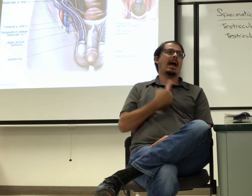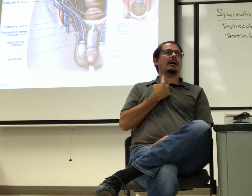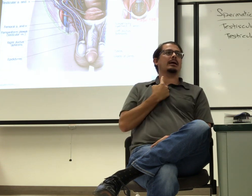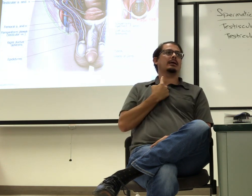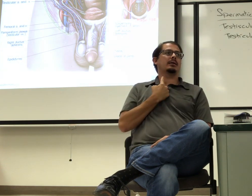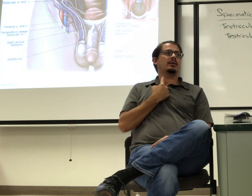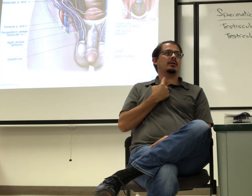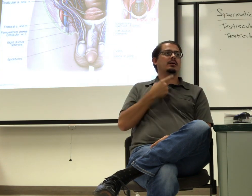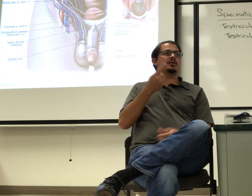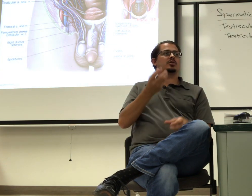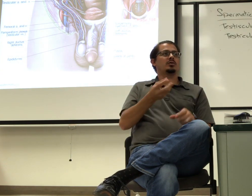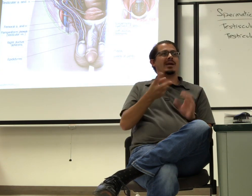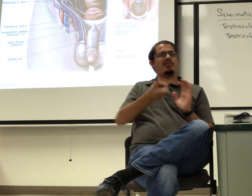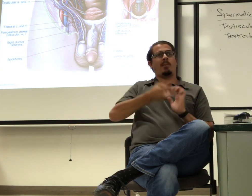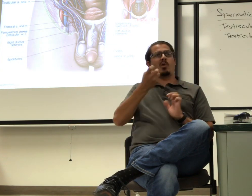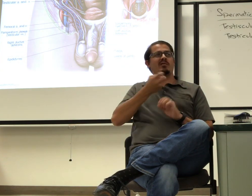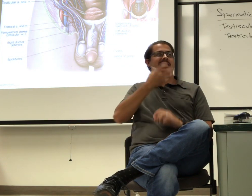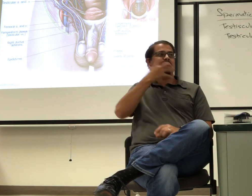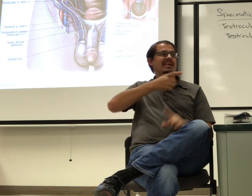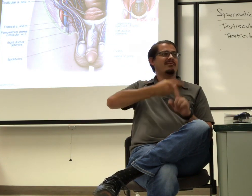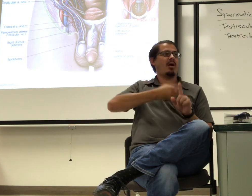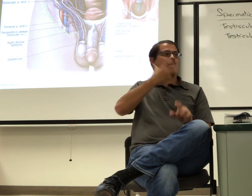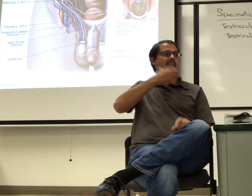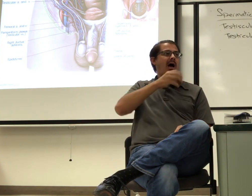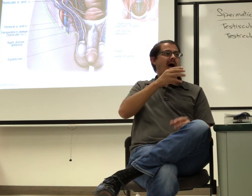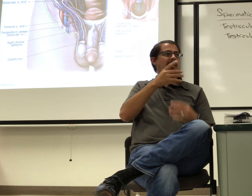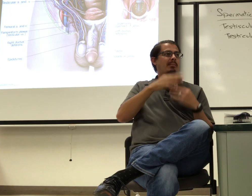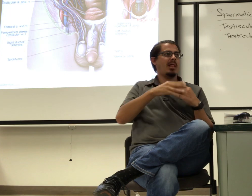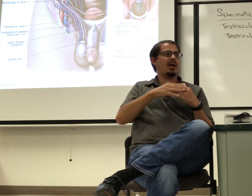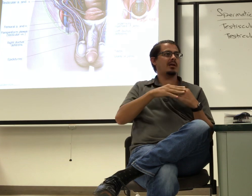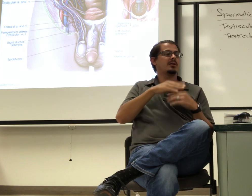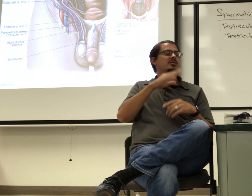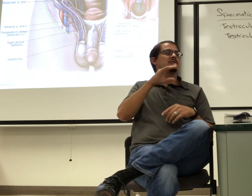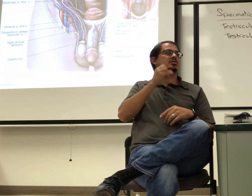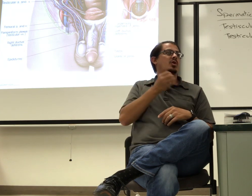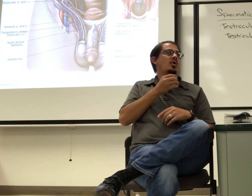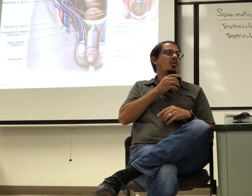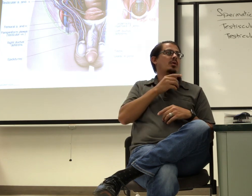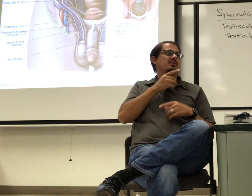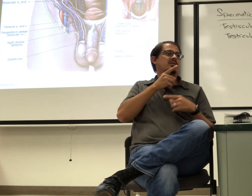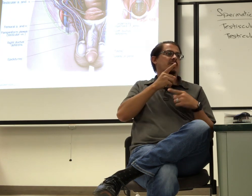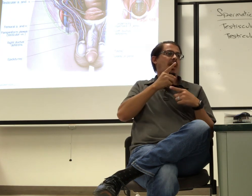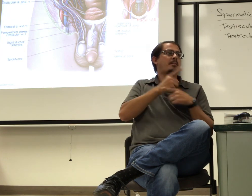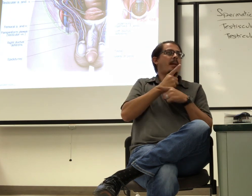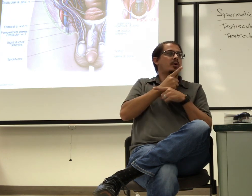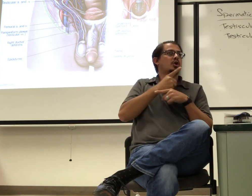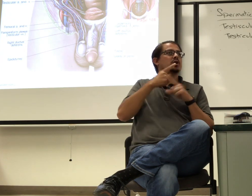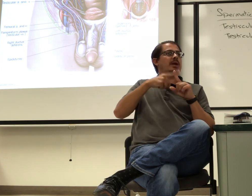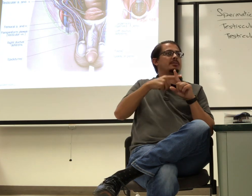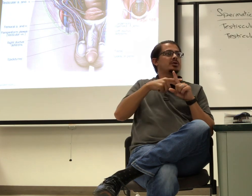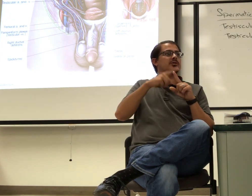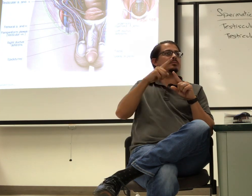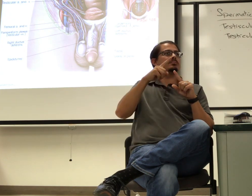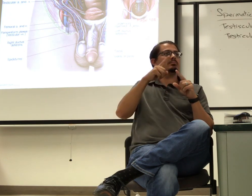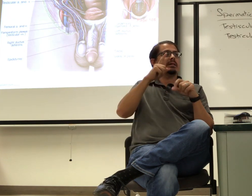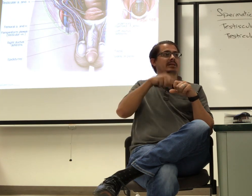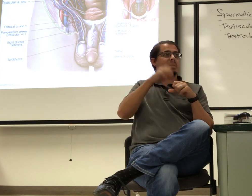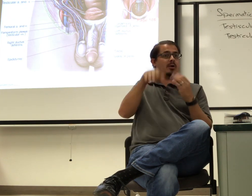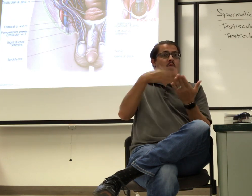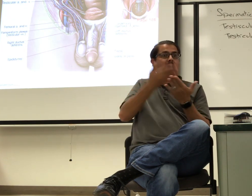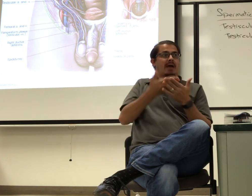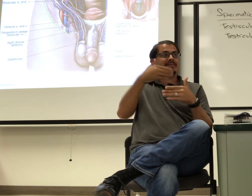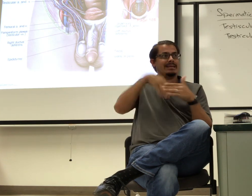some of the heat of the hot blood. So it's a proper temperature when by the time it gets to the